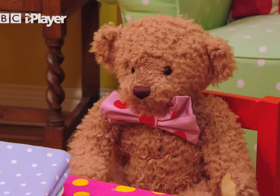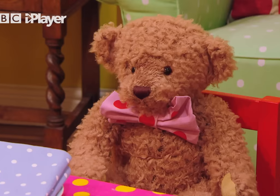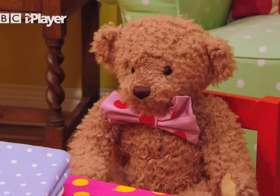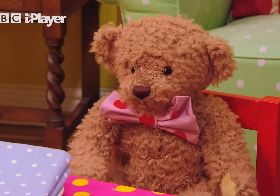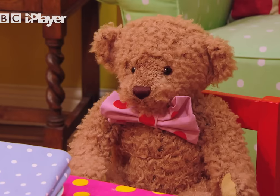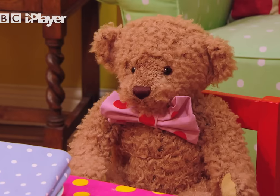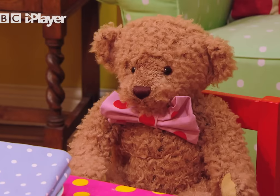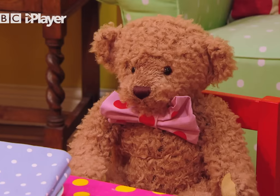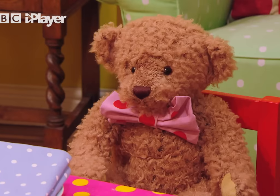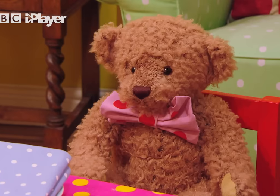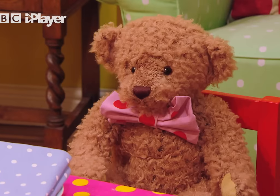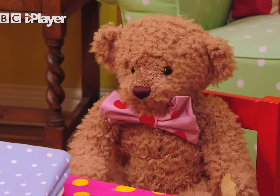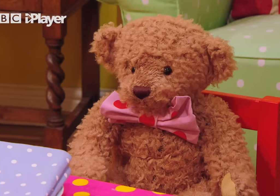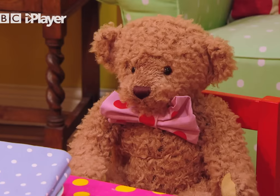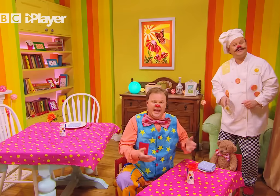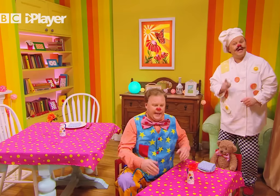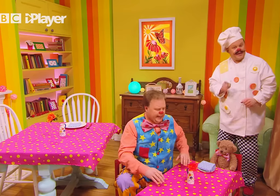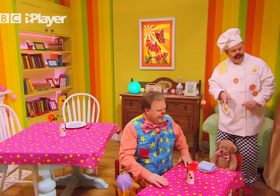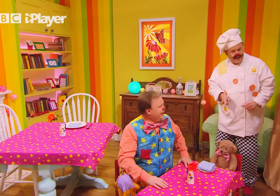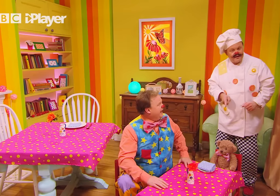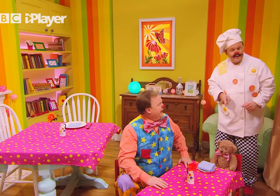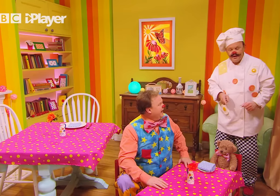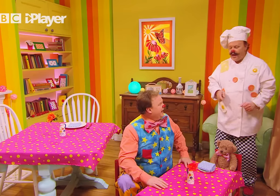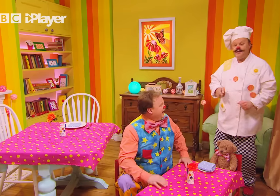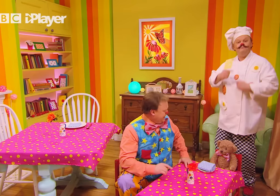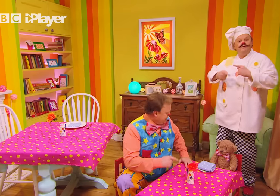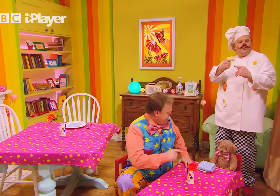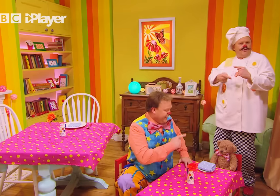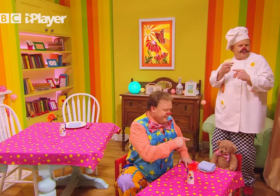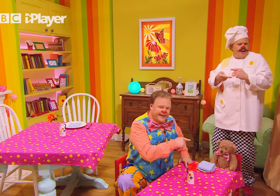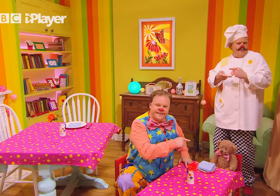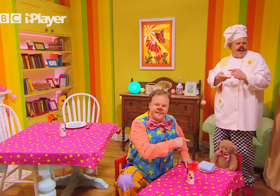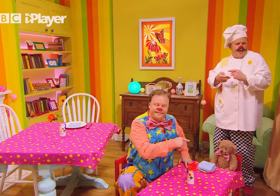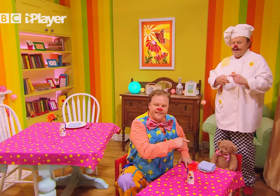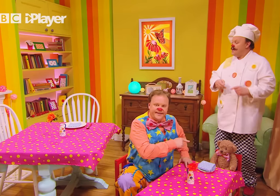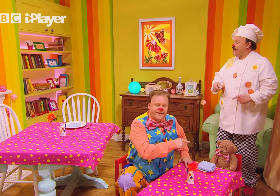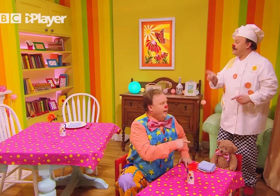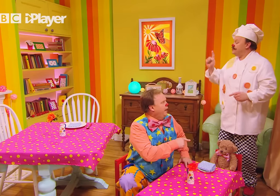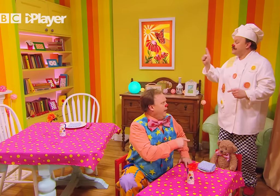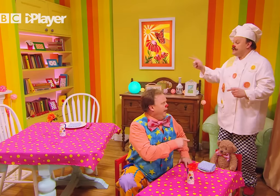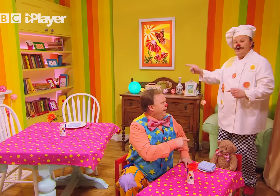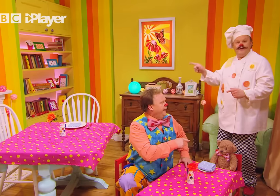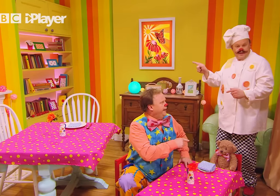Monsieur Tumble Ted, you stay there, and Monsieur Tumble, you sit over